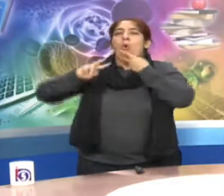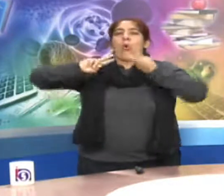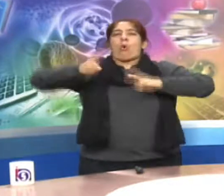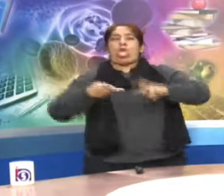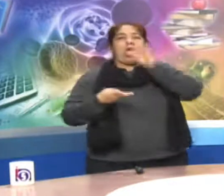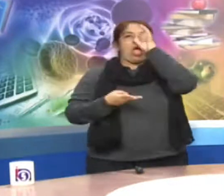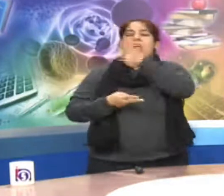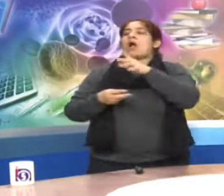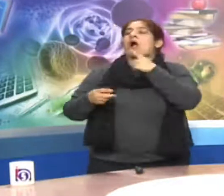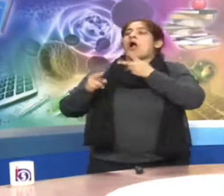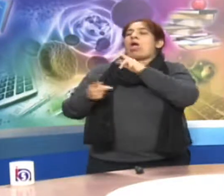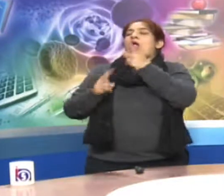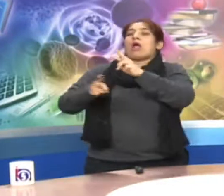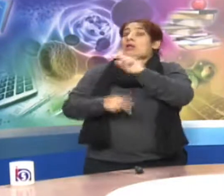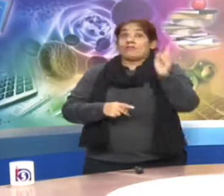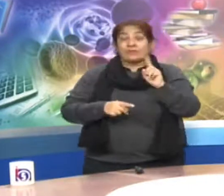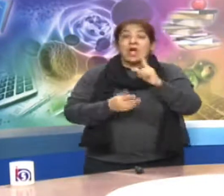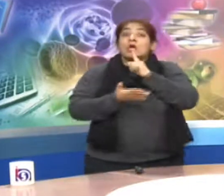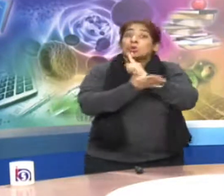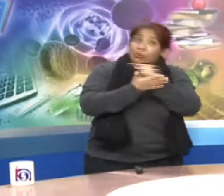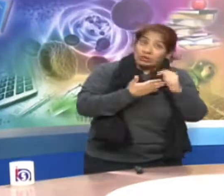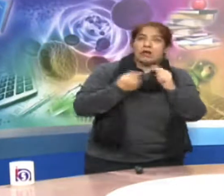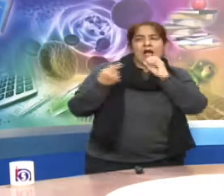You always ask for the information,